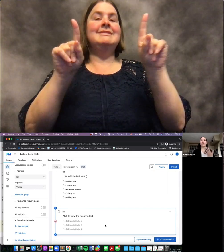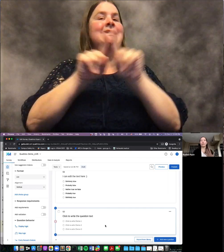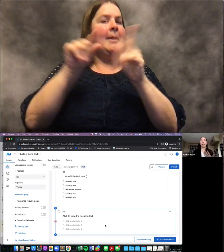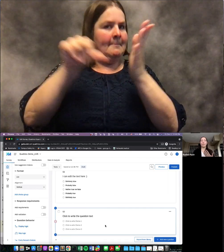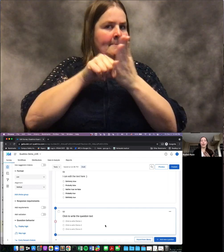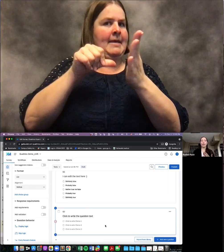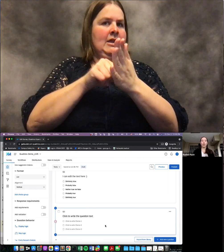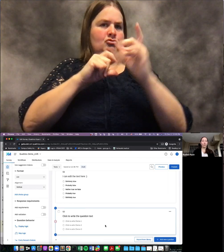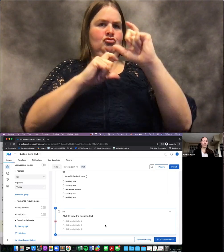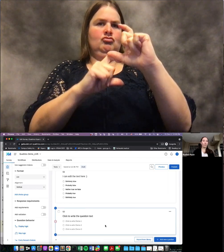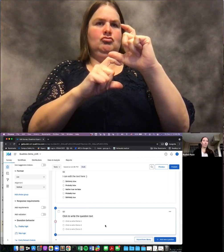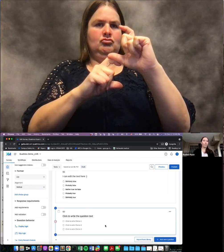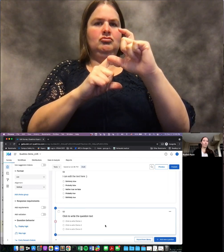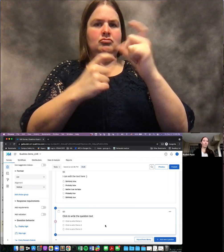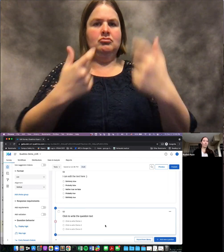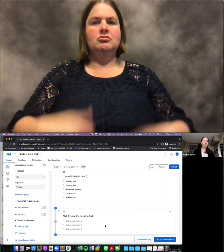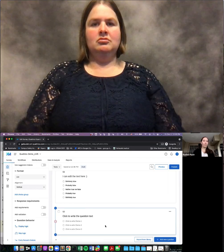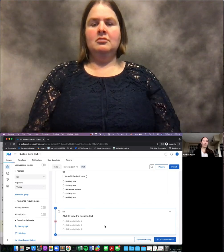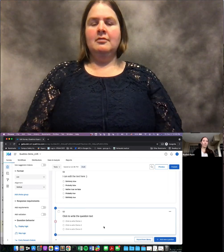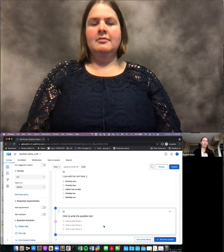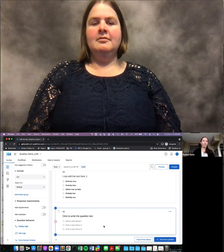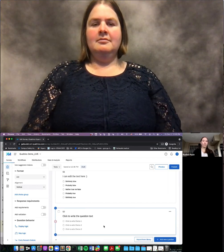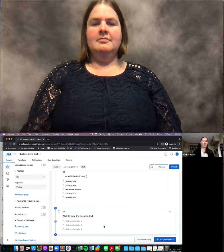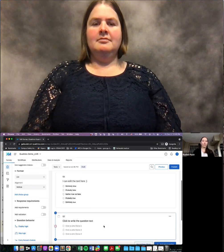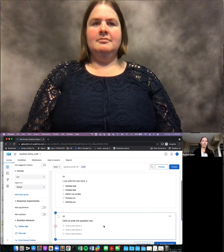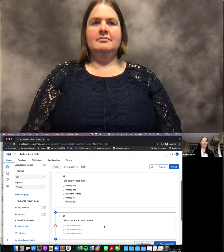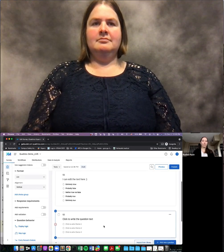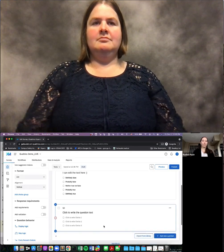participant on the same page.